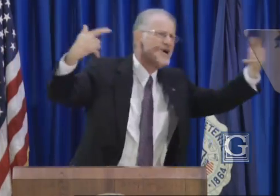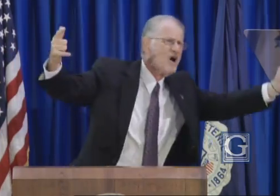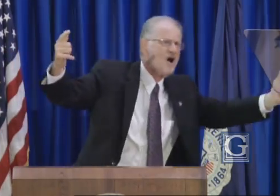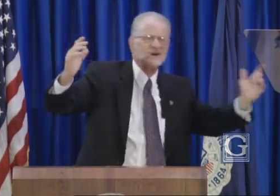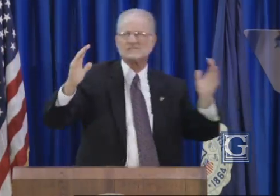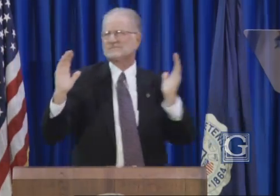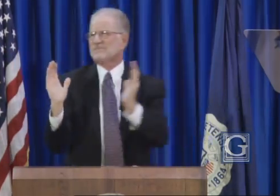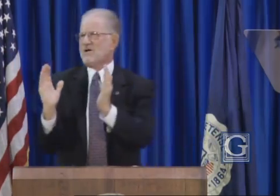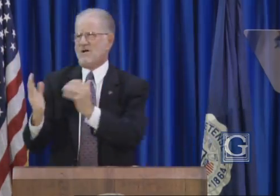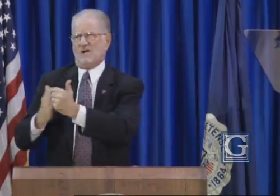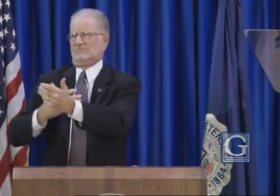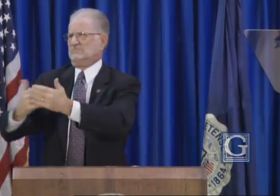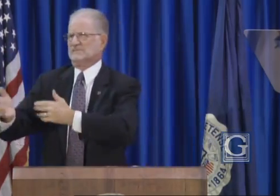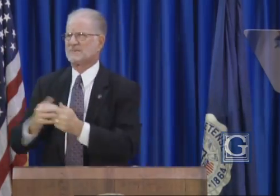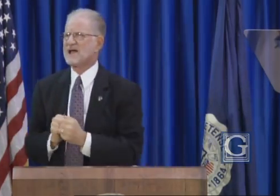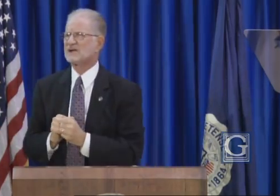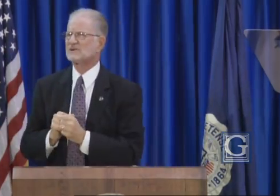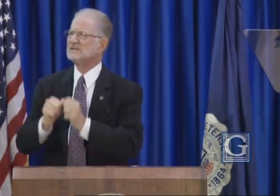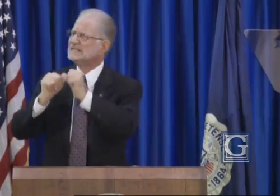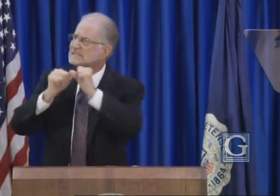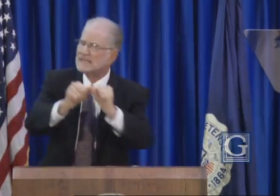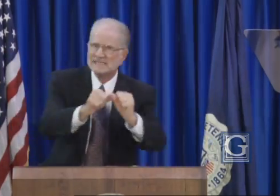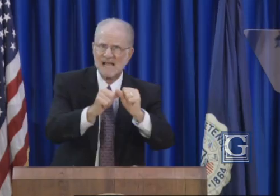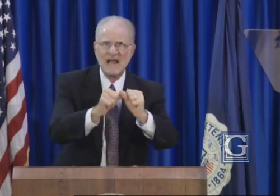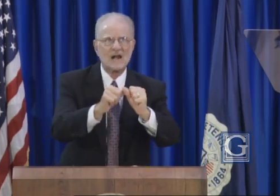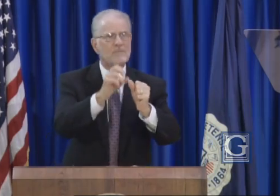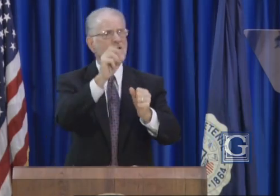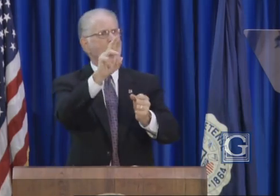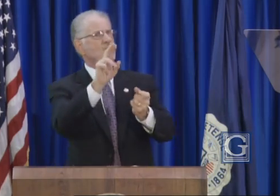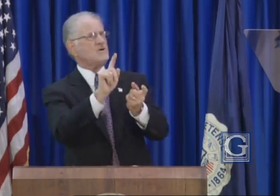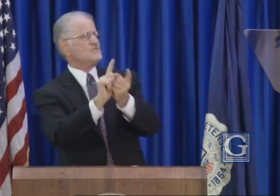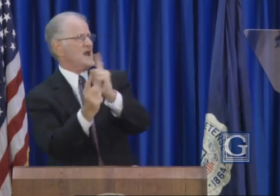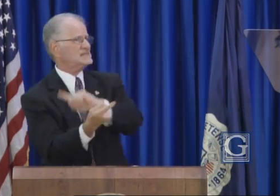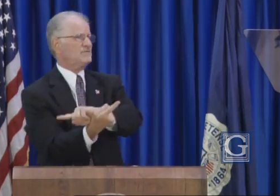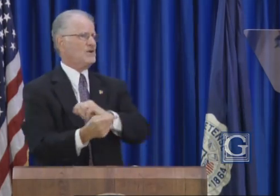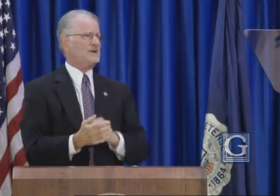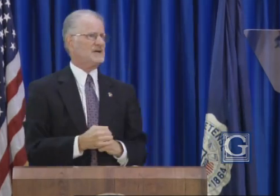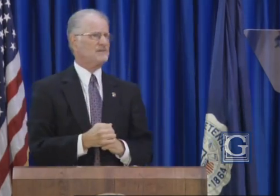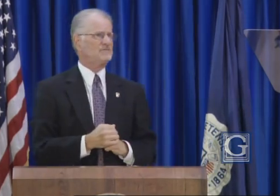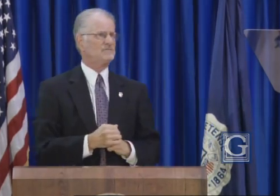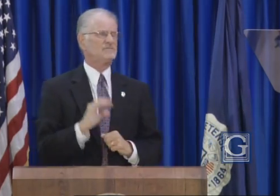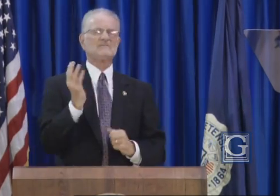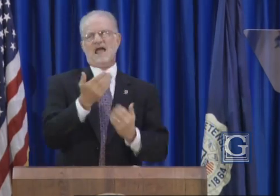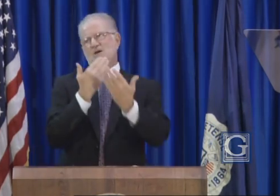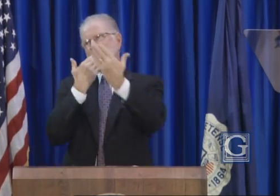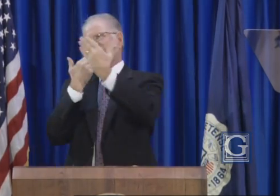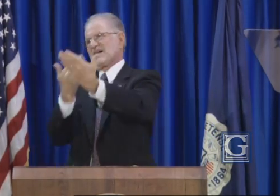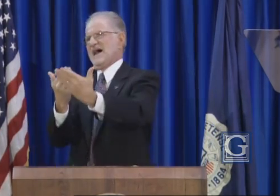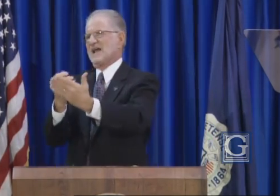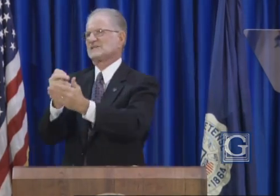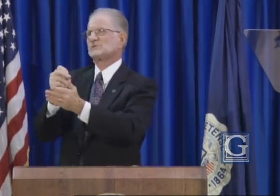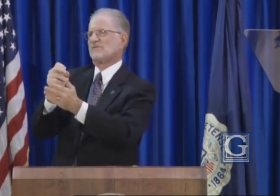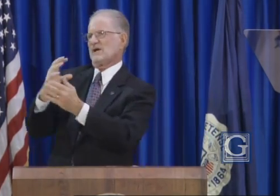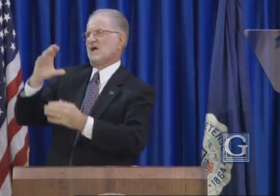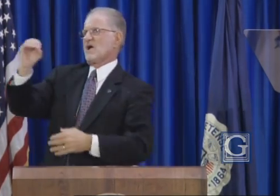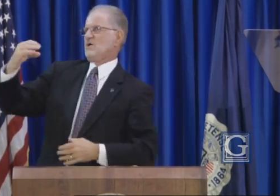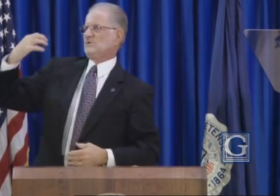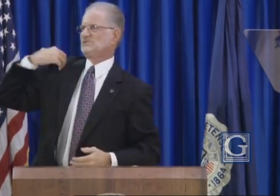your ideas, both large and small, sustainable and transformative. Our